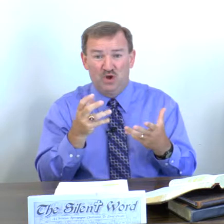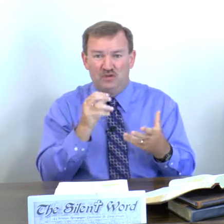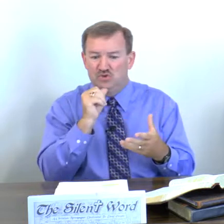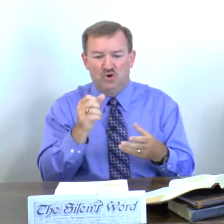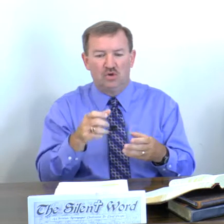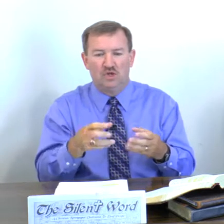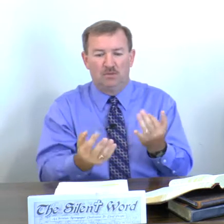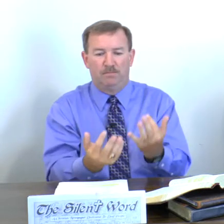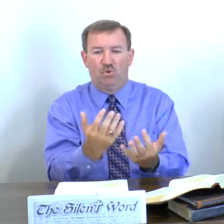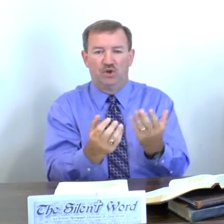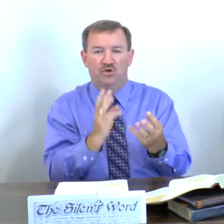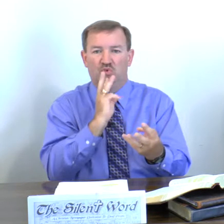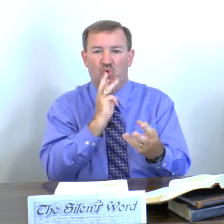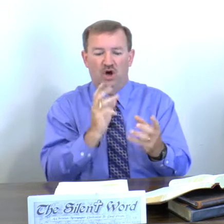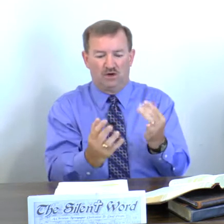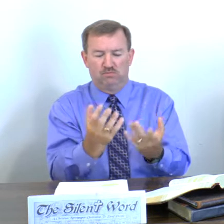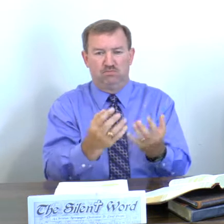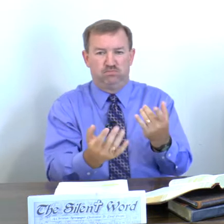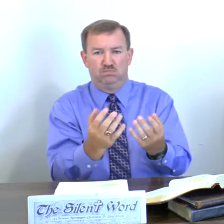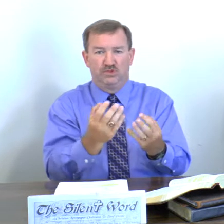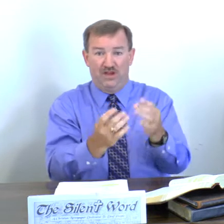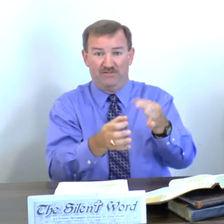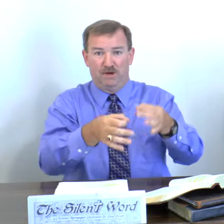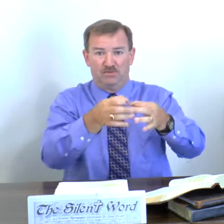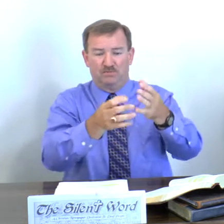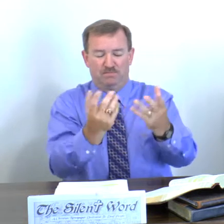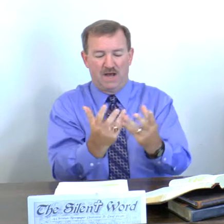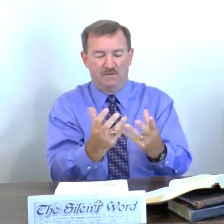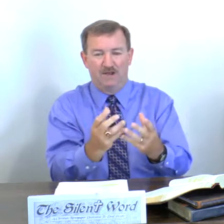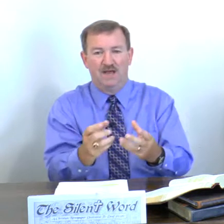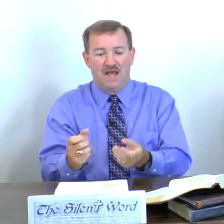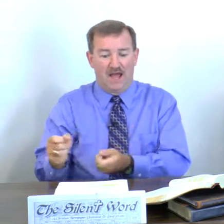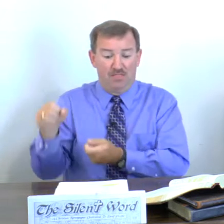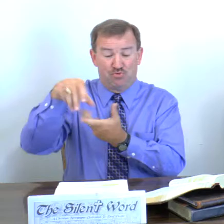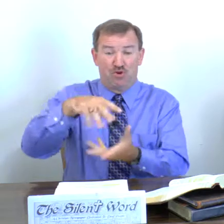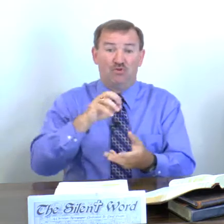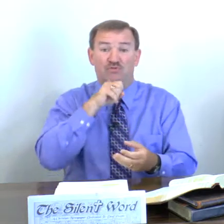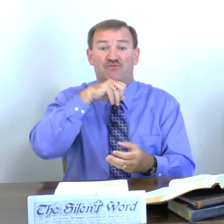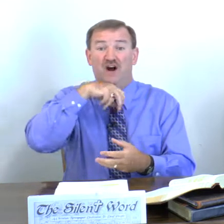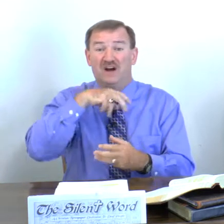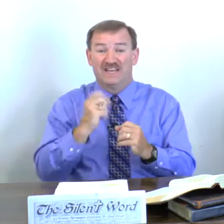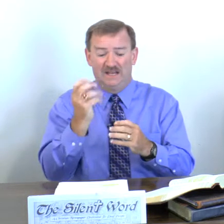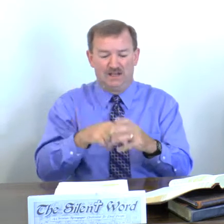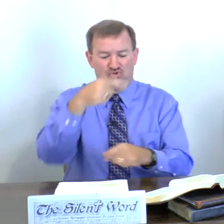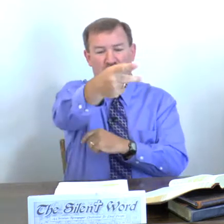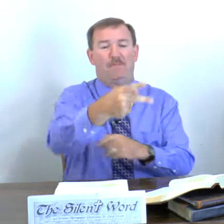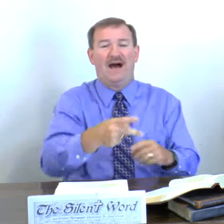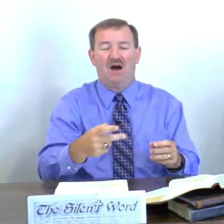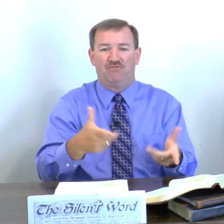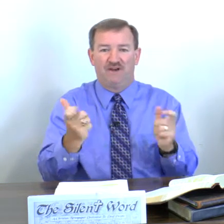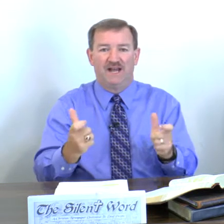want, you don't boil the water, you know, have the bubbles popping up, and throw the frog in. He'll jump out